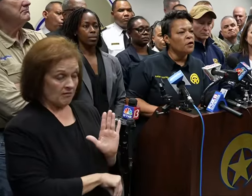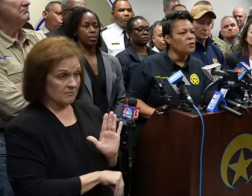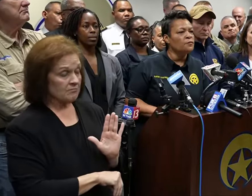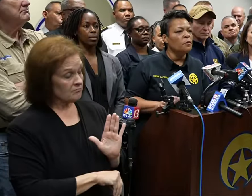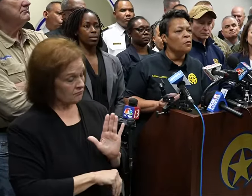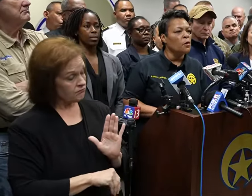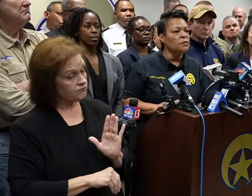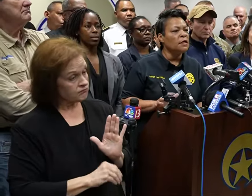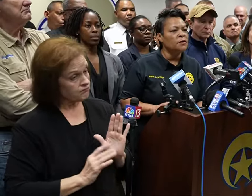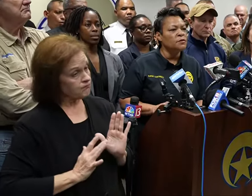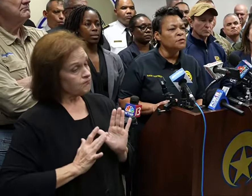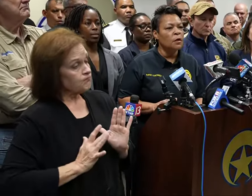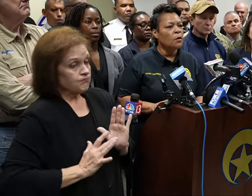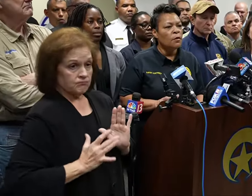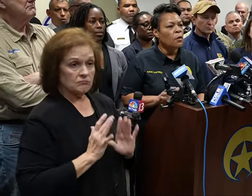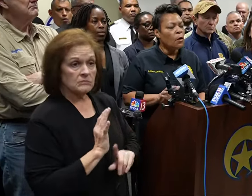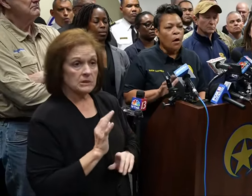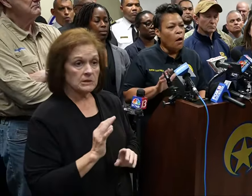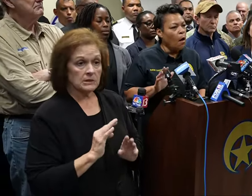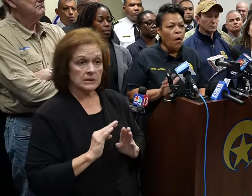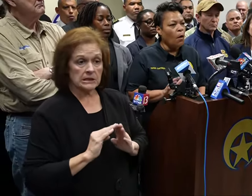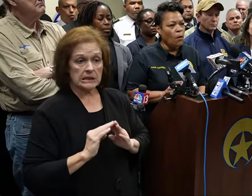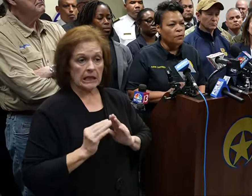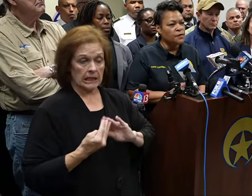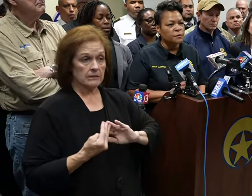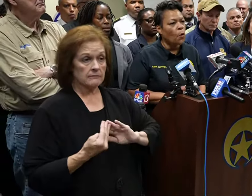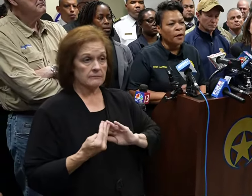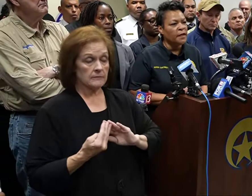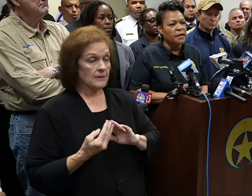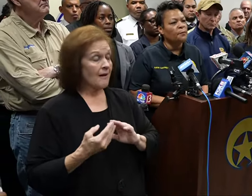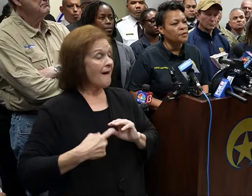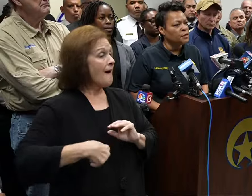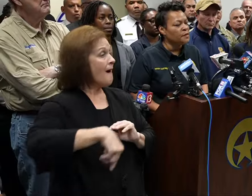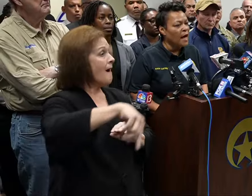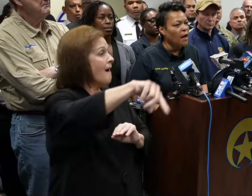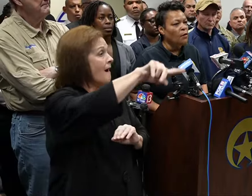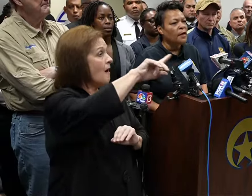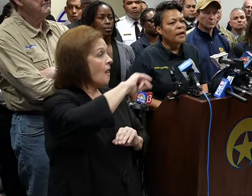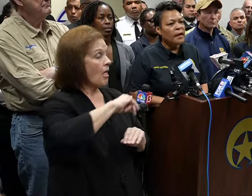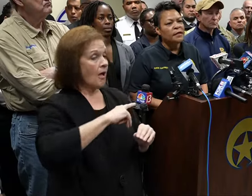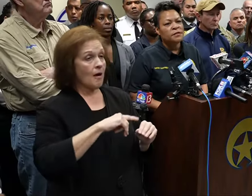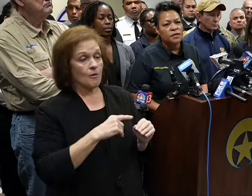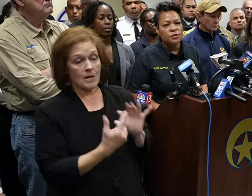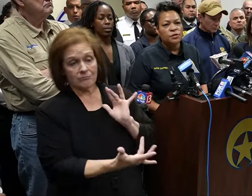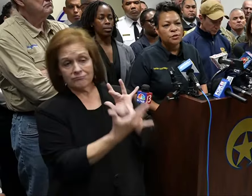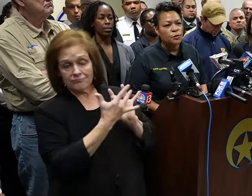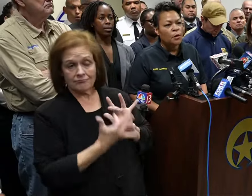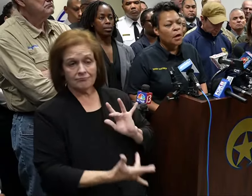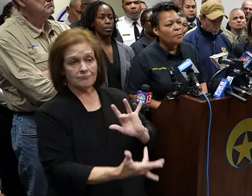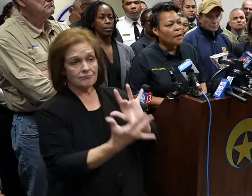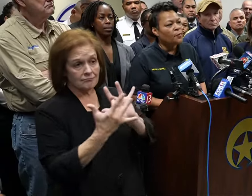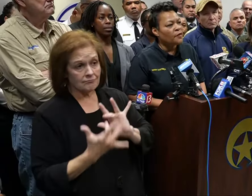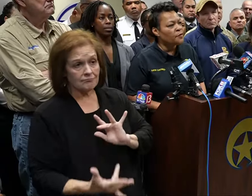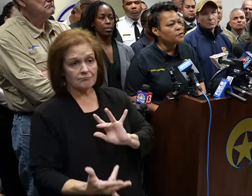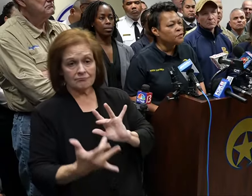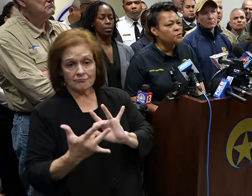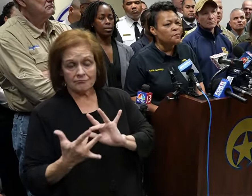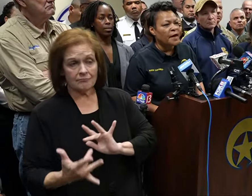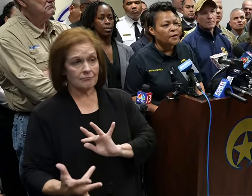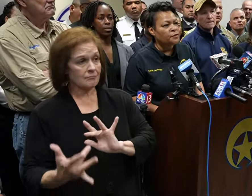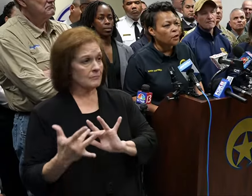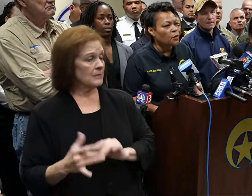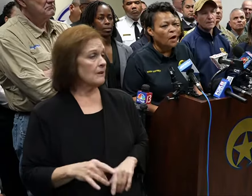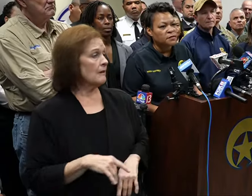I've heard from world leaders all this morning and up until now, in addition to my brother and